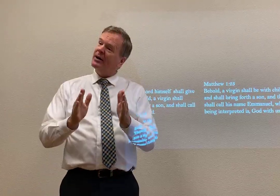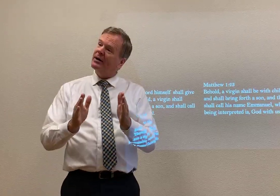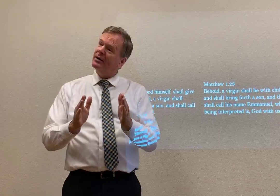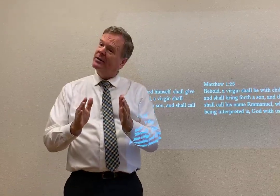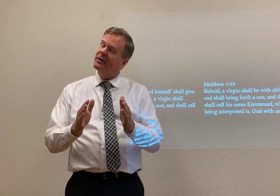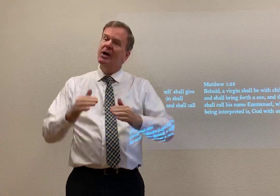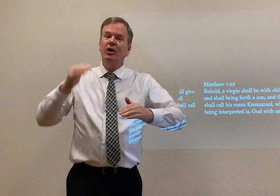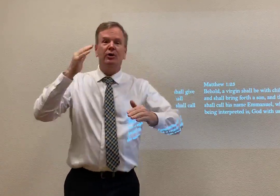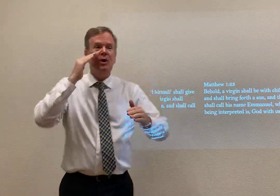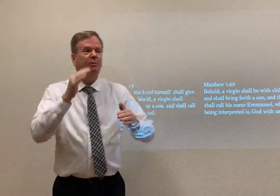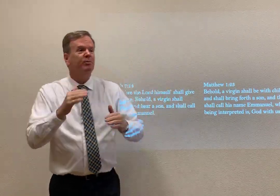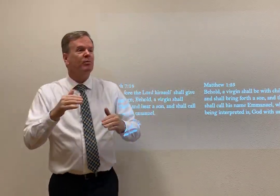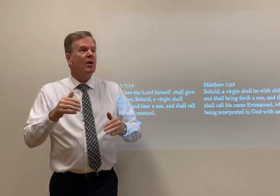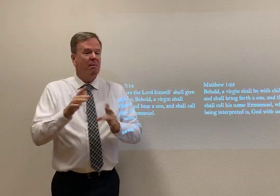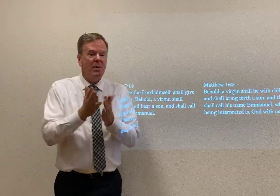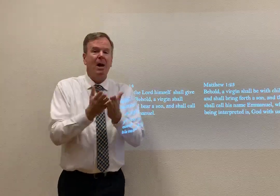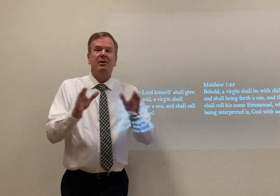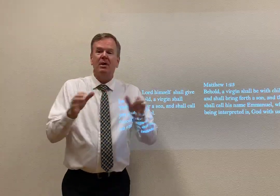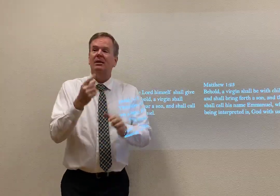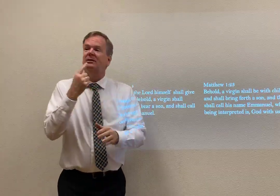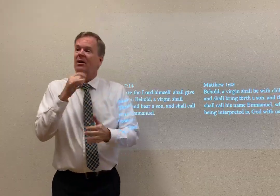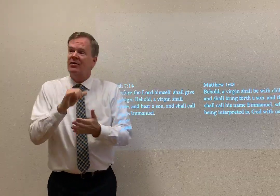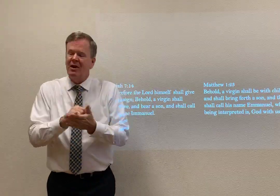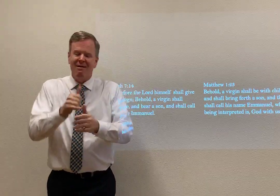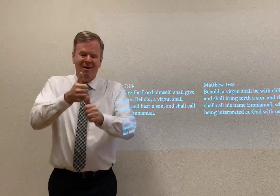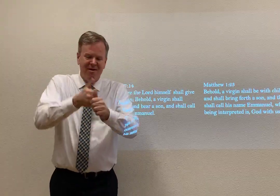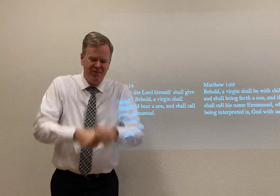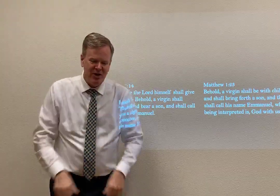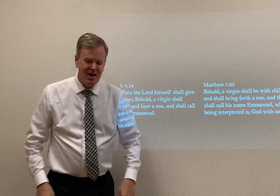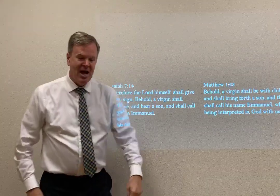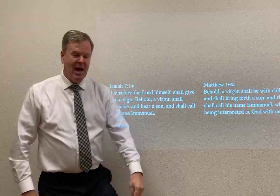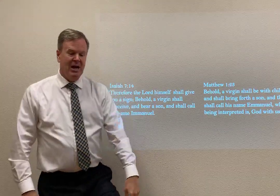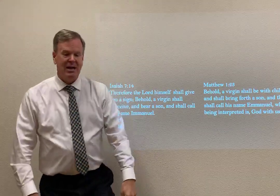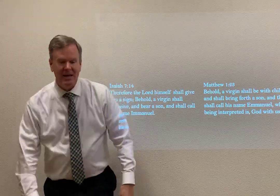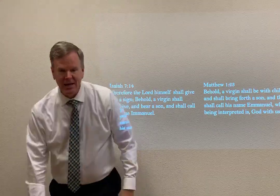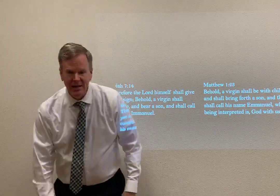And oh, by the way, the Bible does say every knee